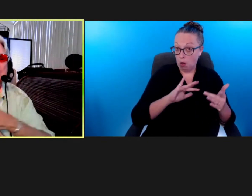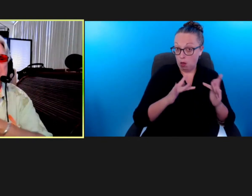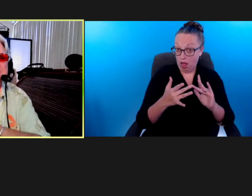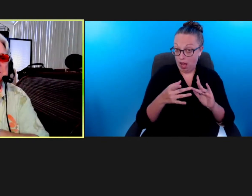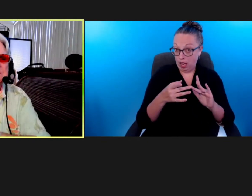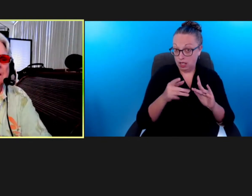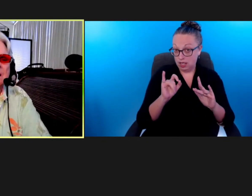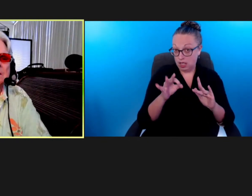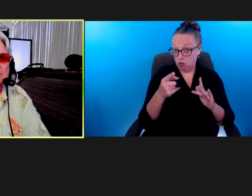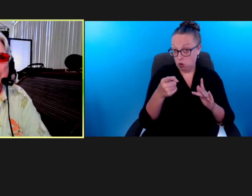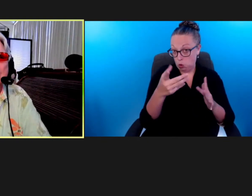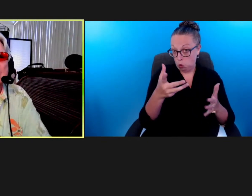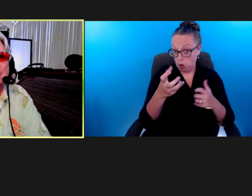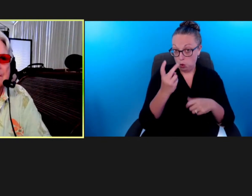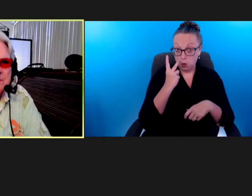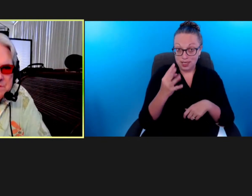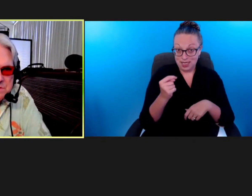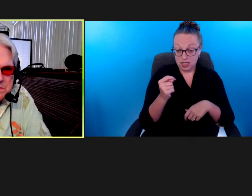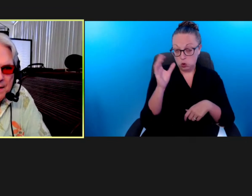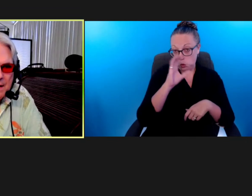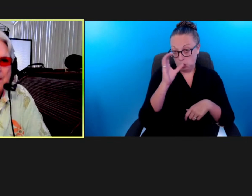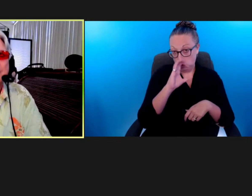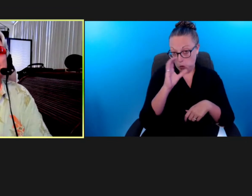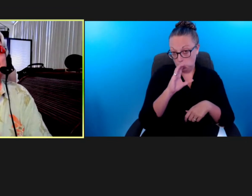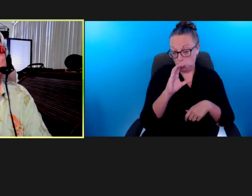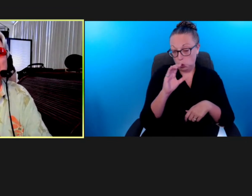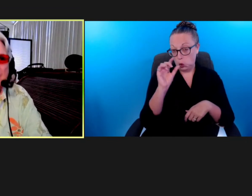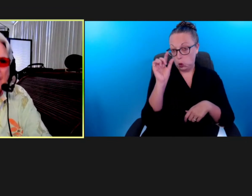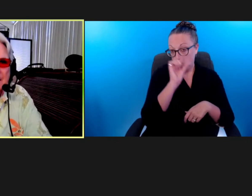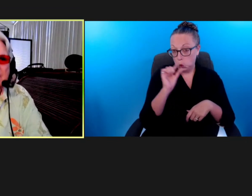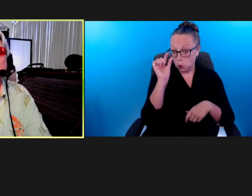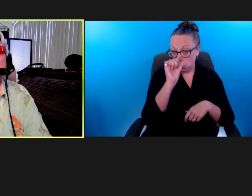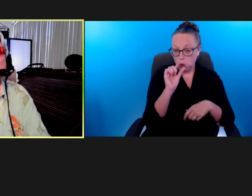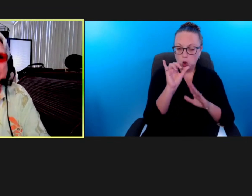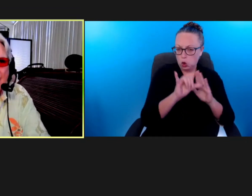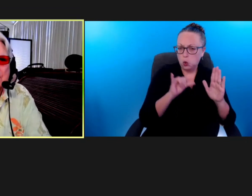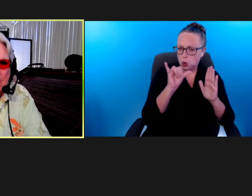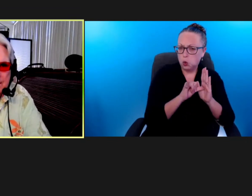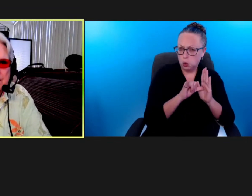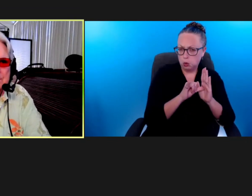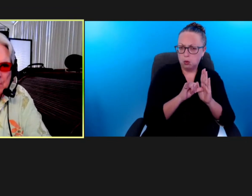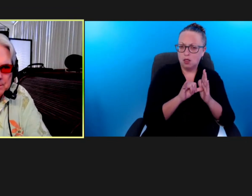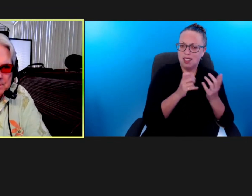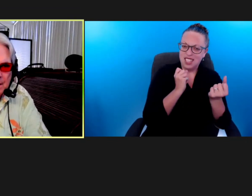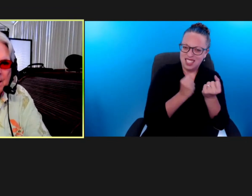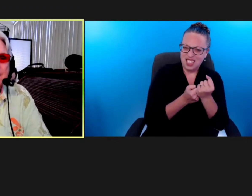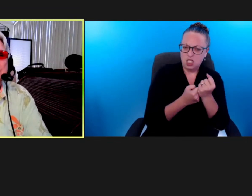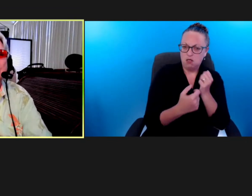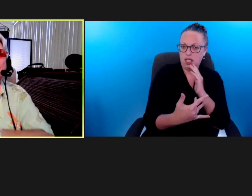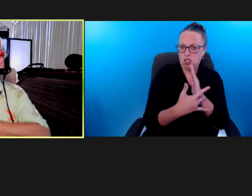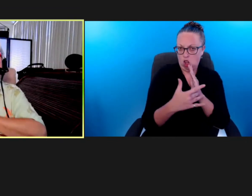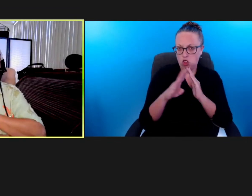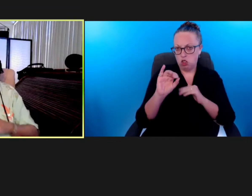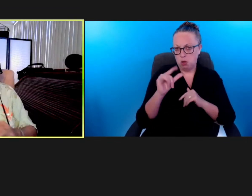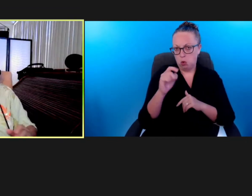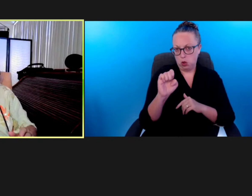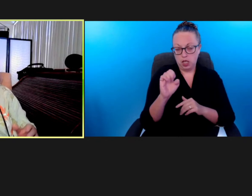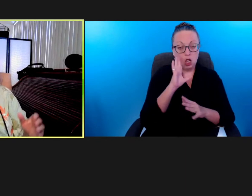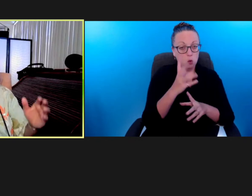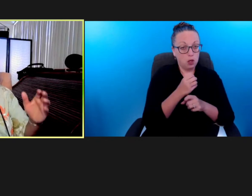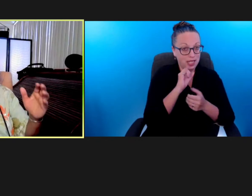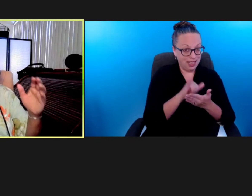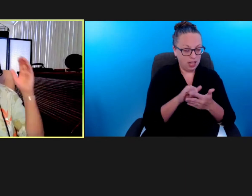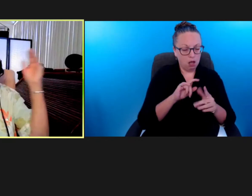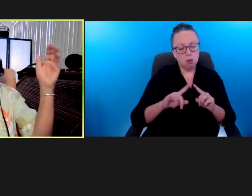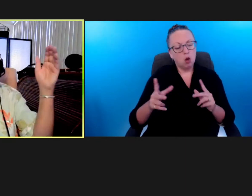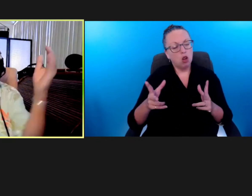look for Assistive Technology Boogie on YouTube, and you'll get it without audio description. But what we're going to listen to